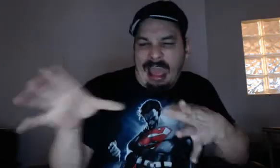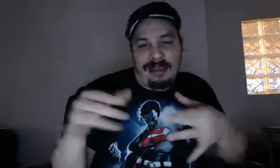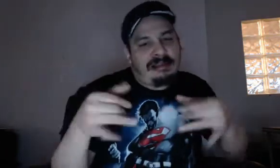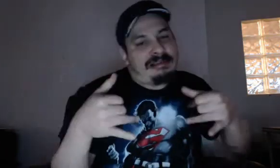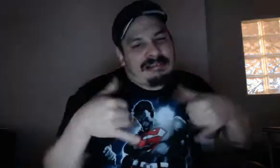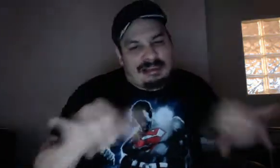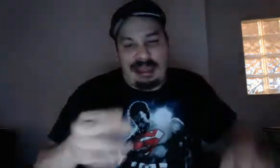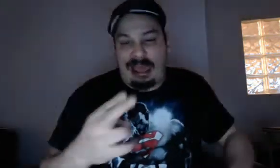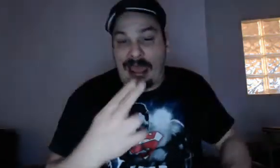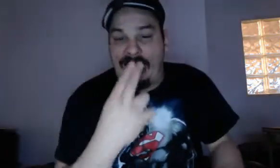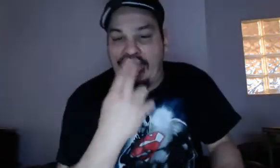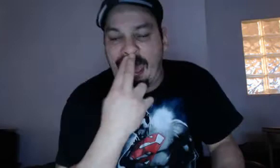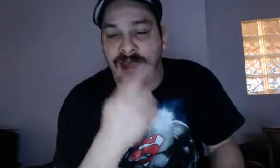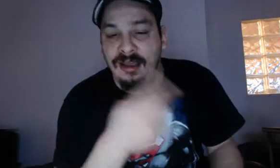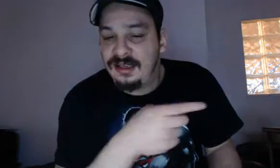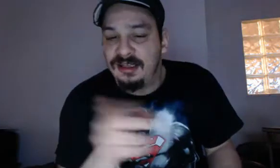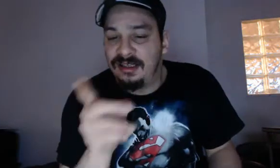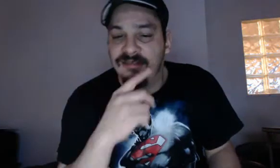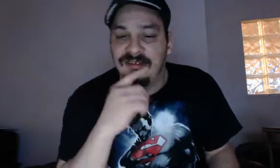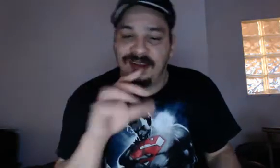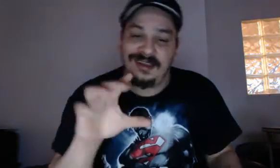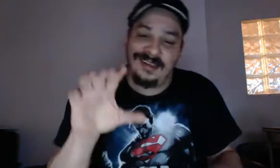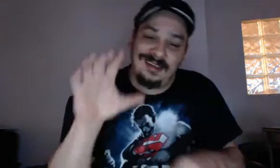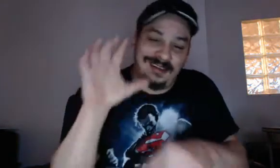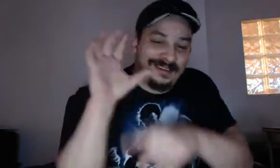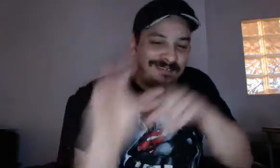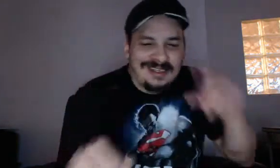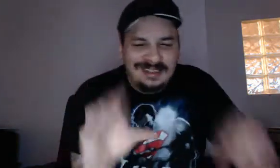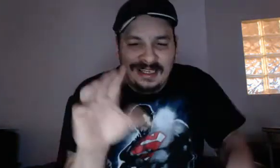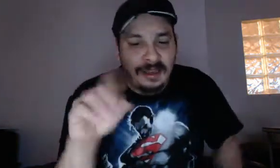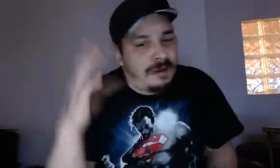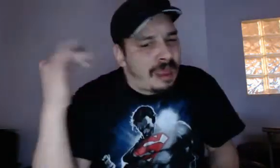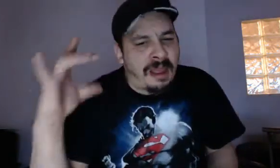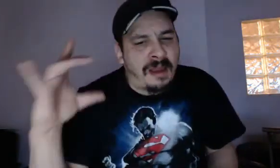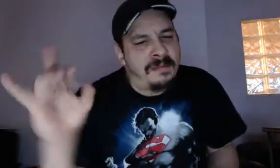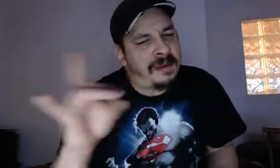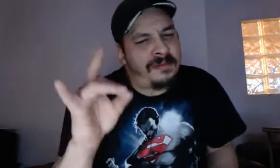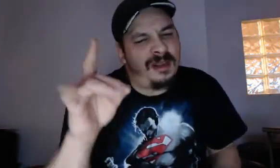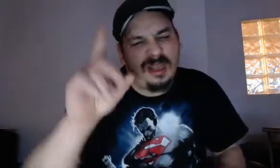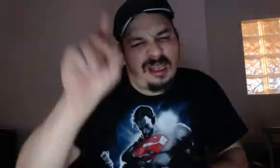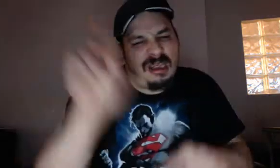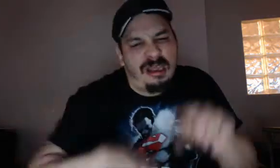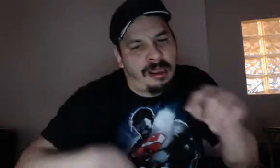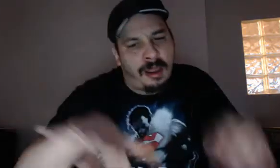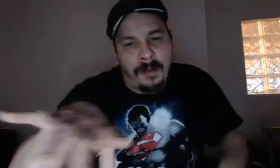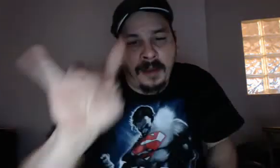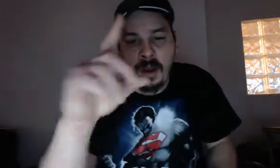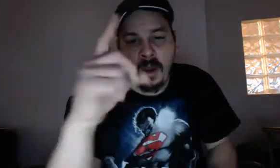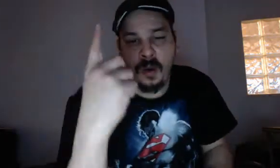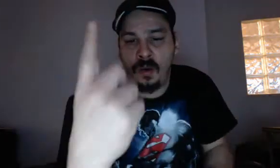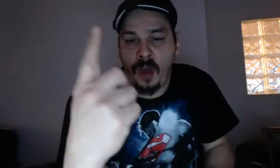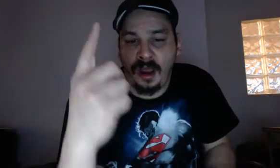Warehouse. This is the first power plant in the country to combine solar and natural gas at the same